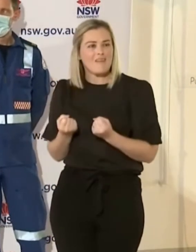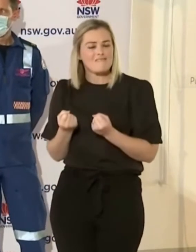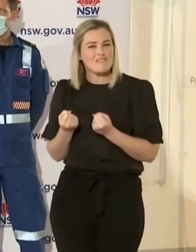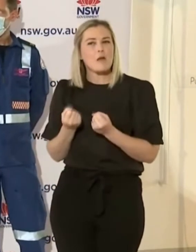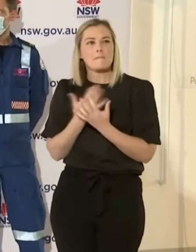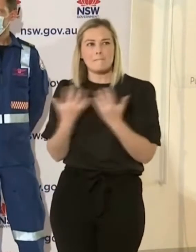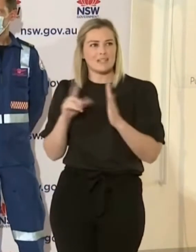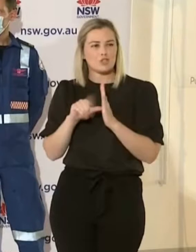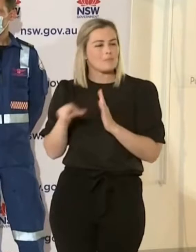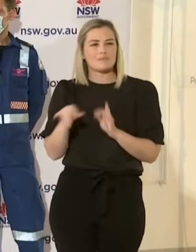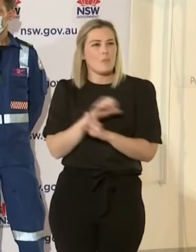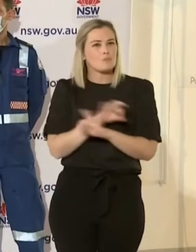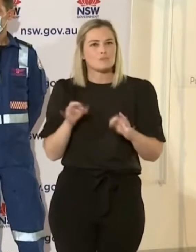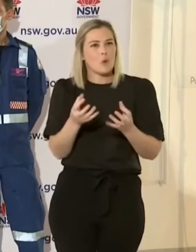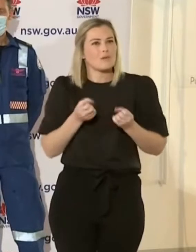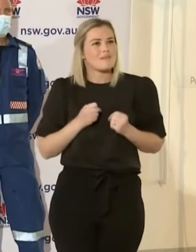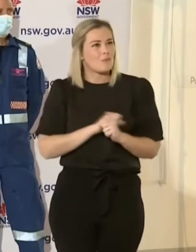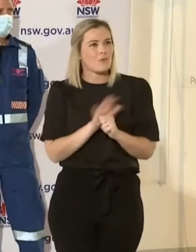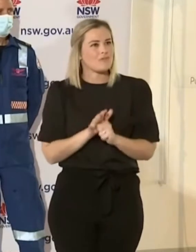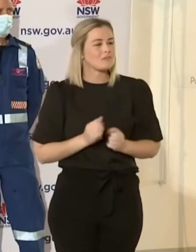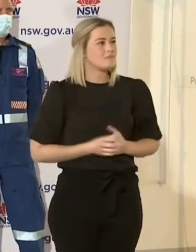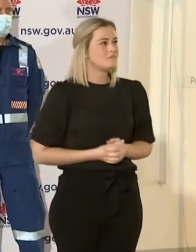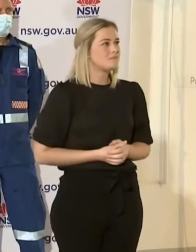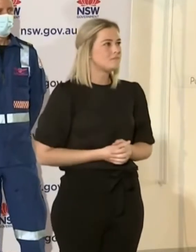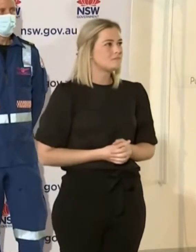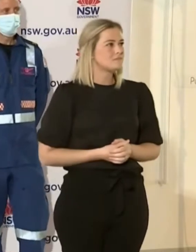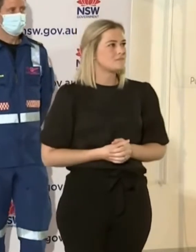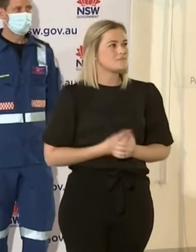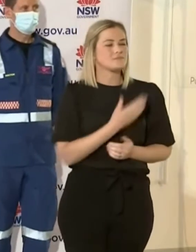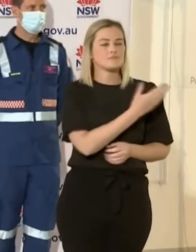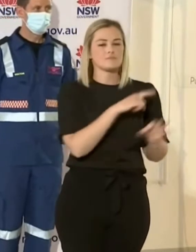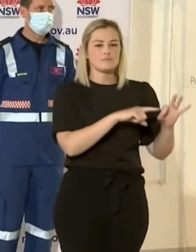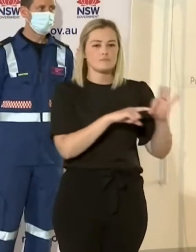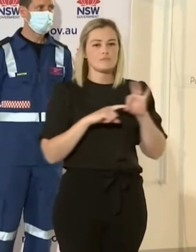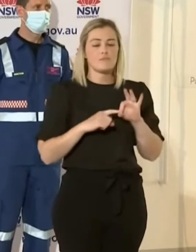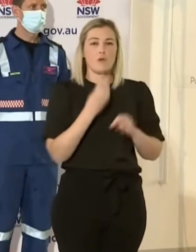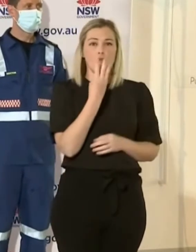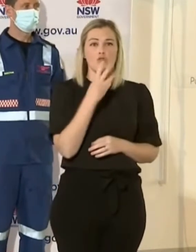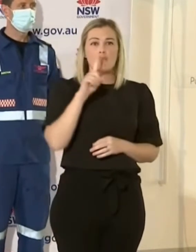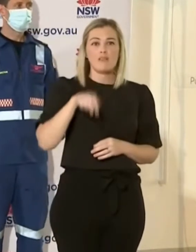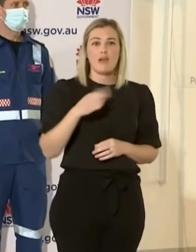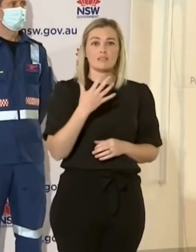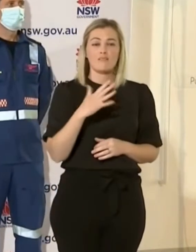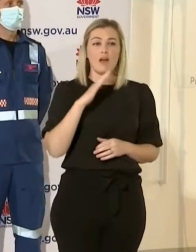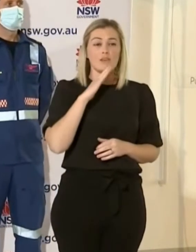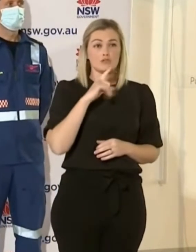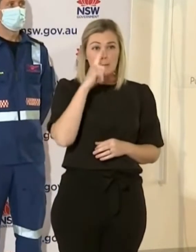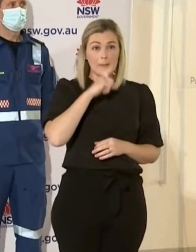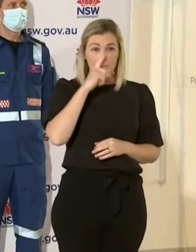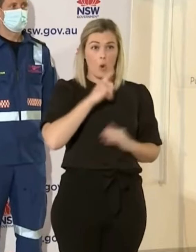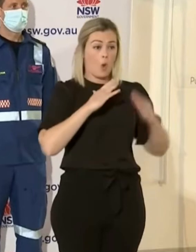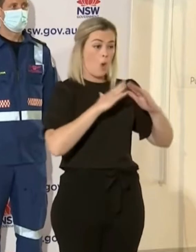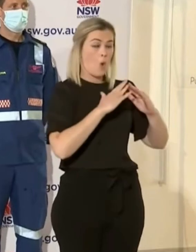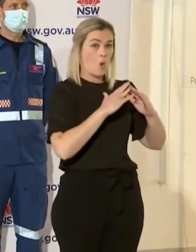and for your family, for the broader community. Sorry. Yeah. Minister, there's at least 3,500 people receiving at-home care